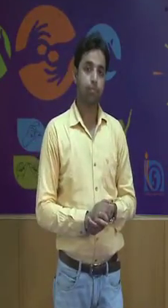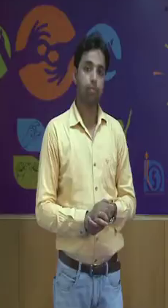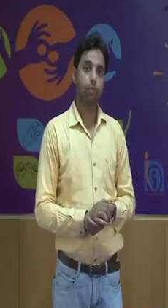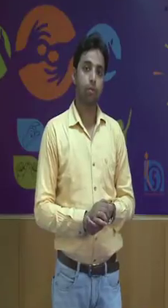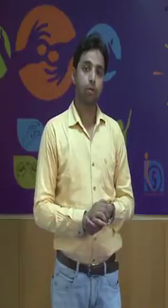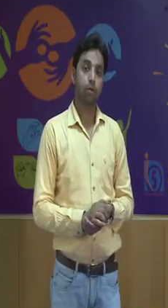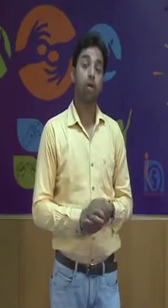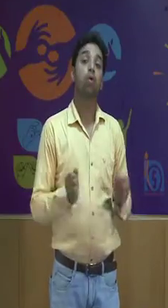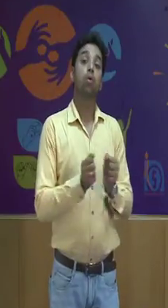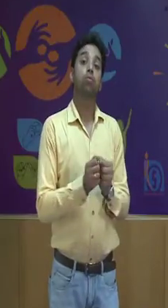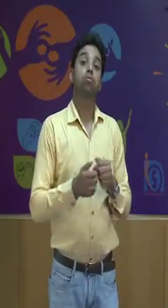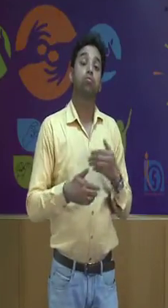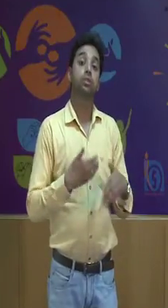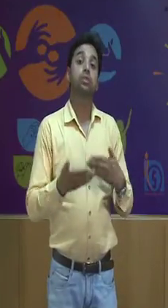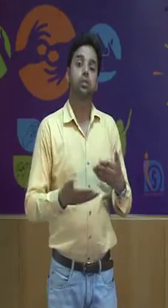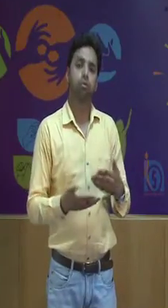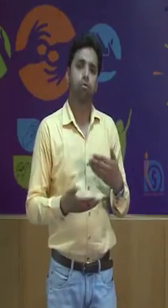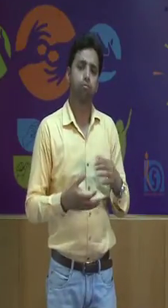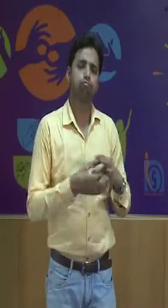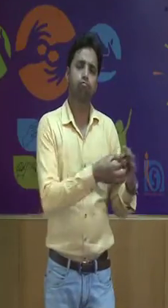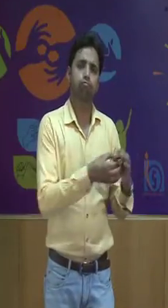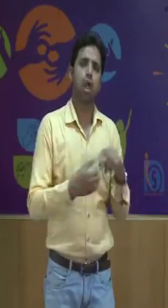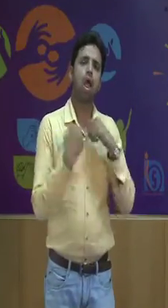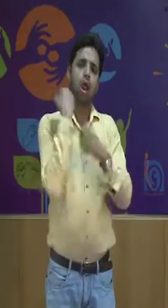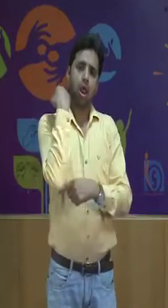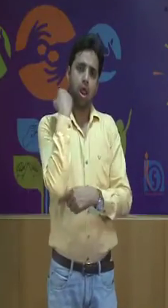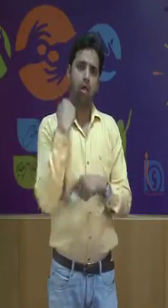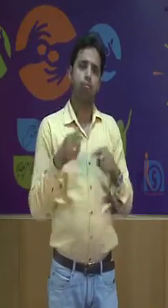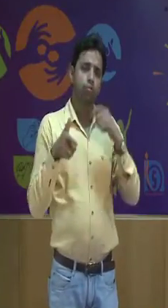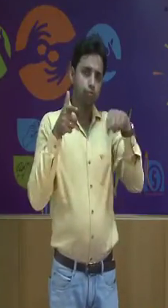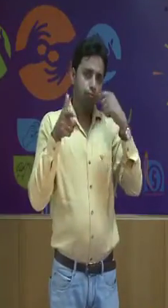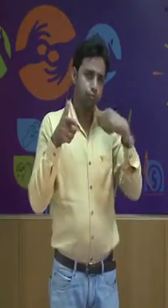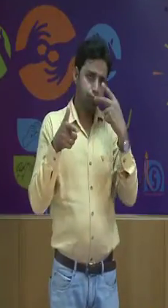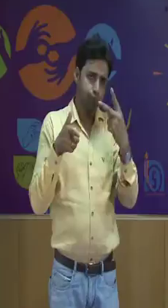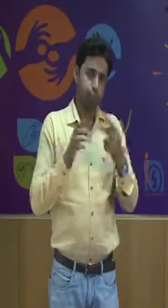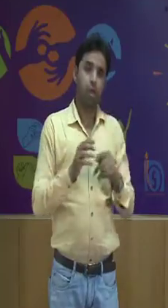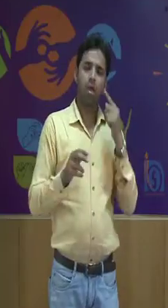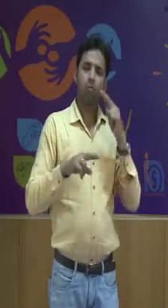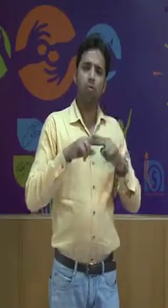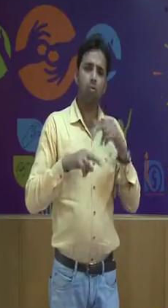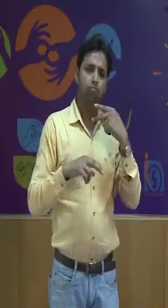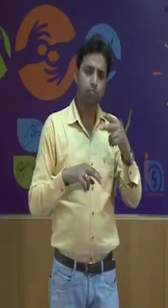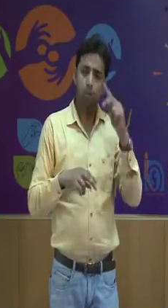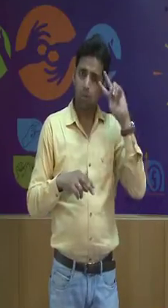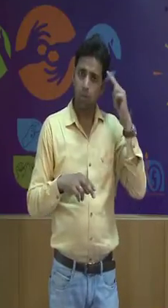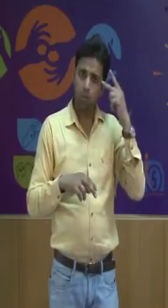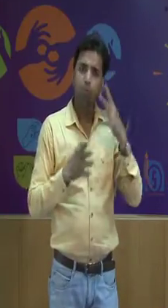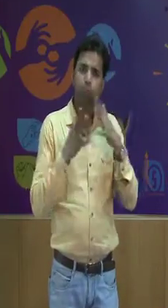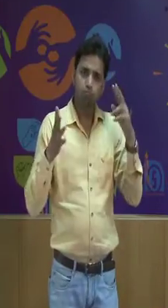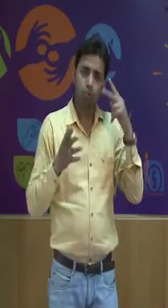With this, we have come to the end of this video. If you have more queries, you can